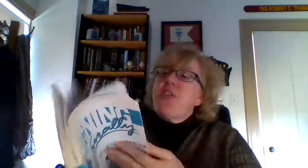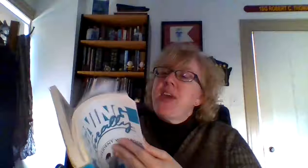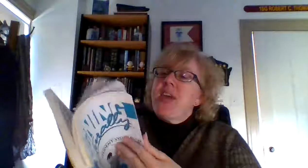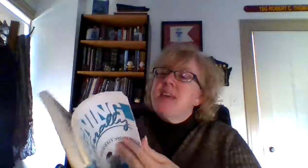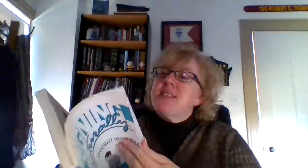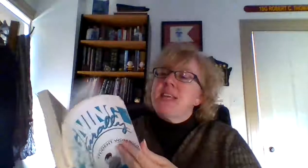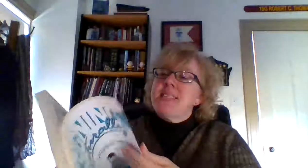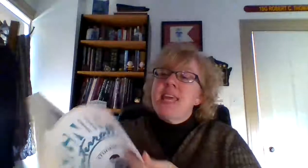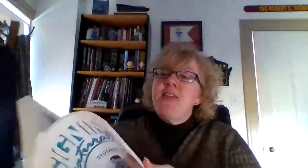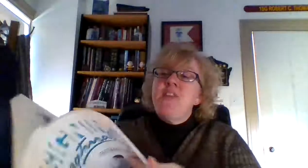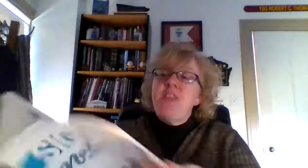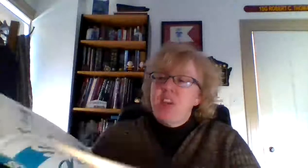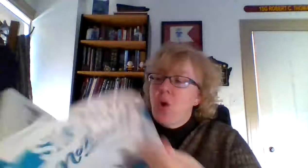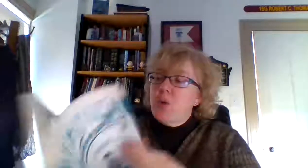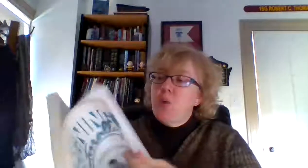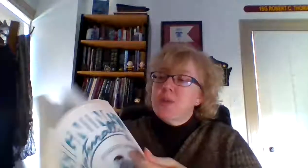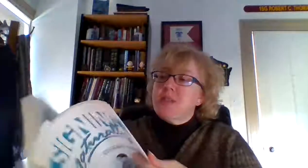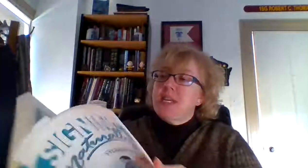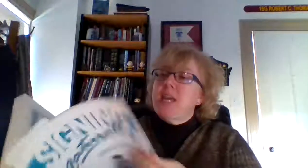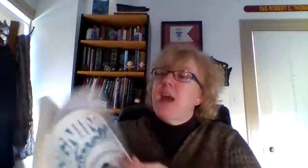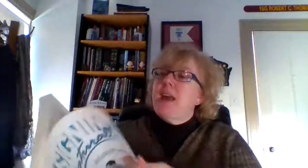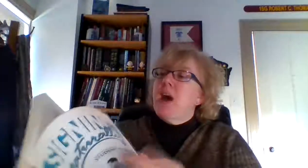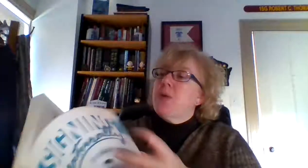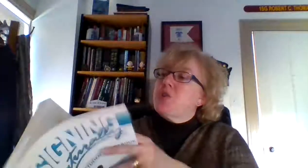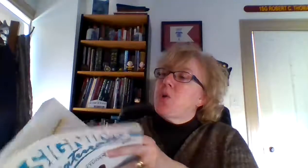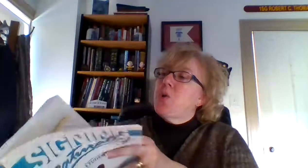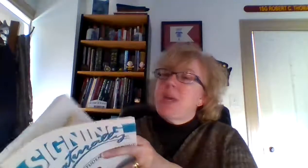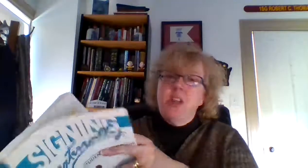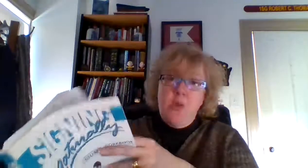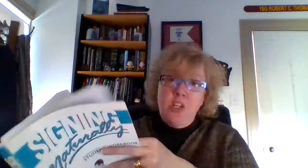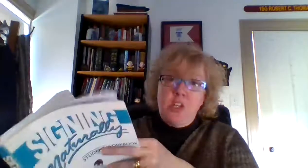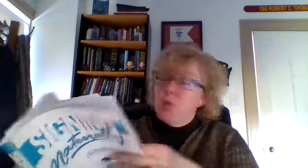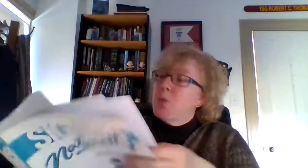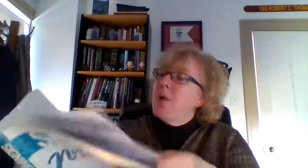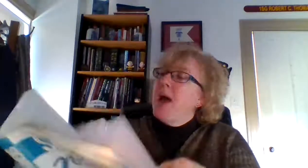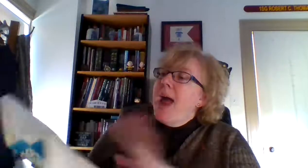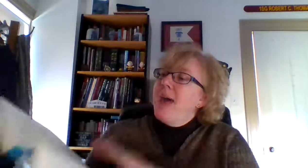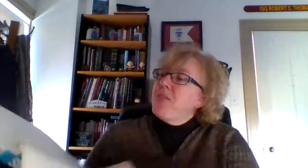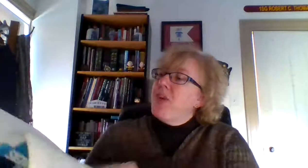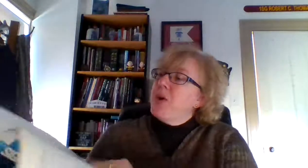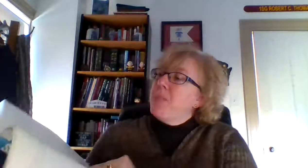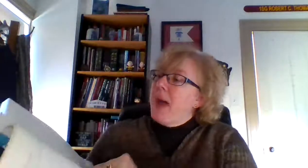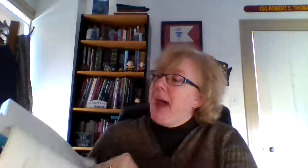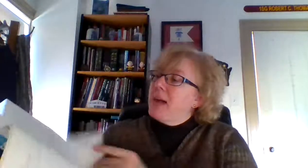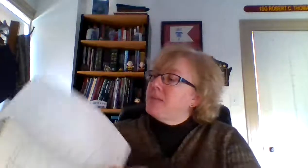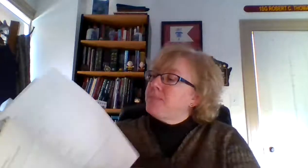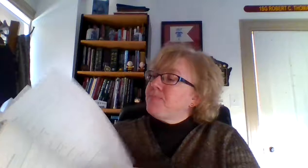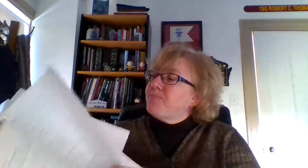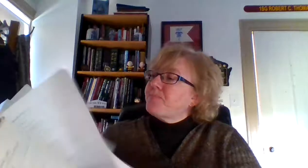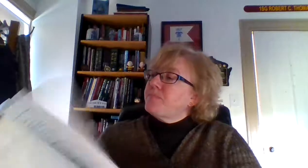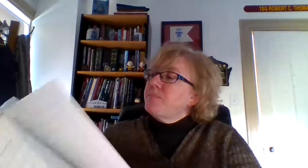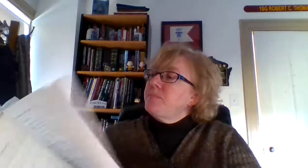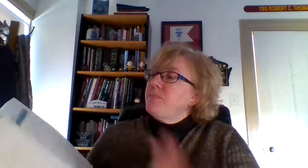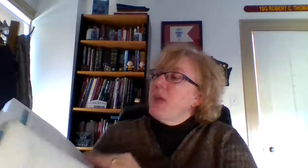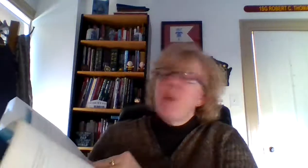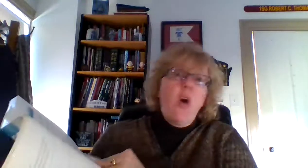thing is in the video you will see, and I will show you in Unit 2, at the very back of